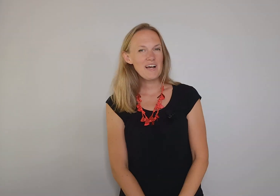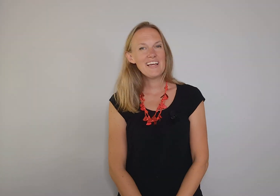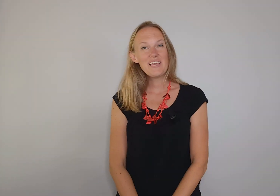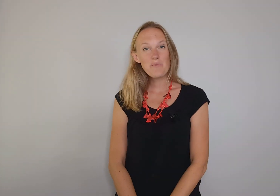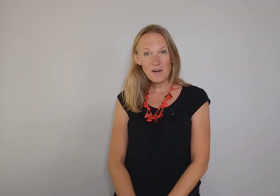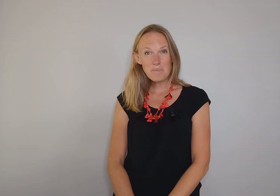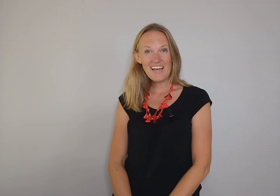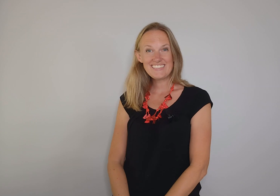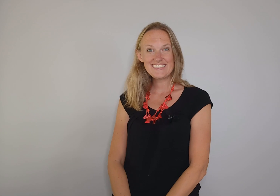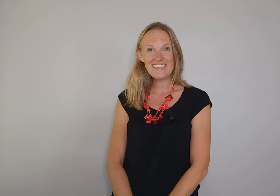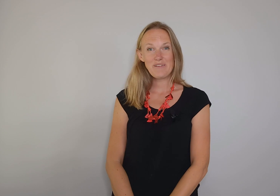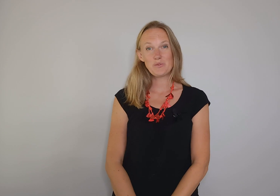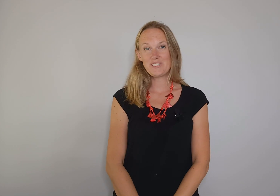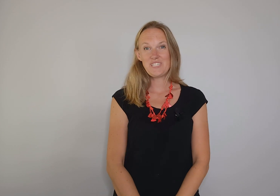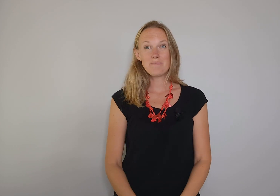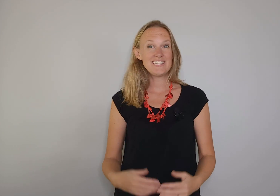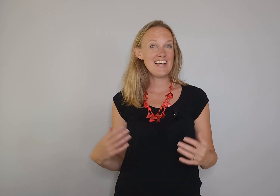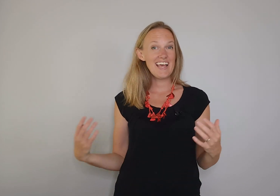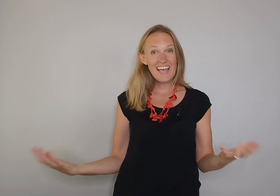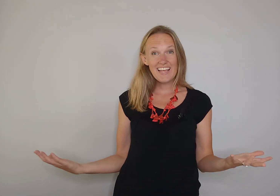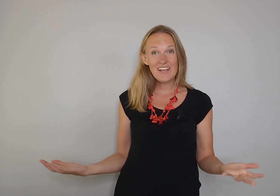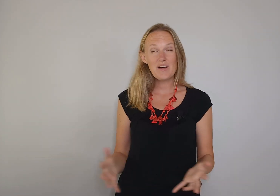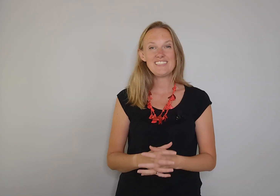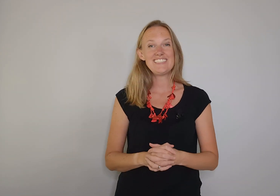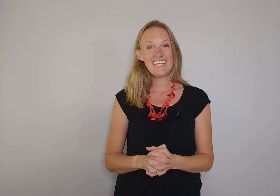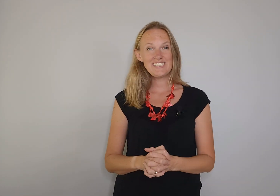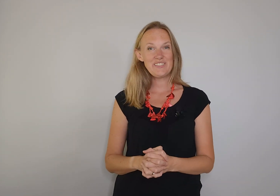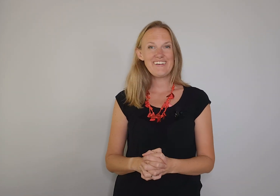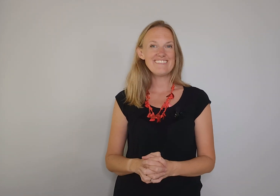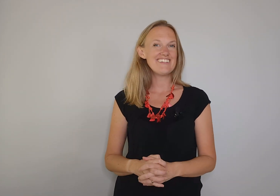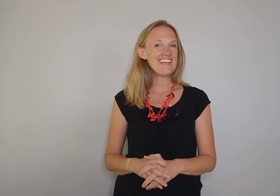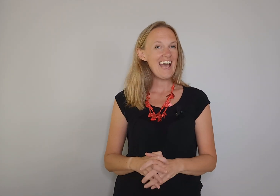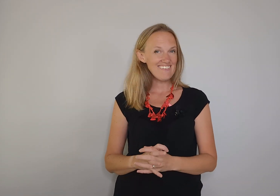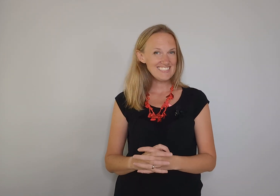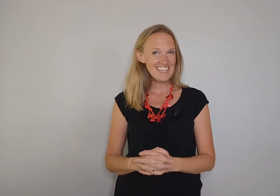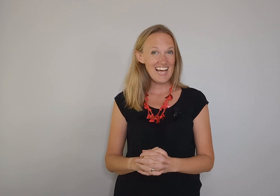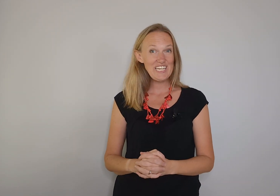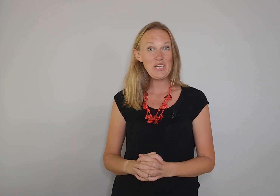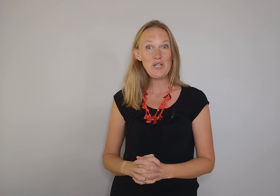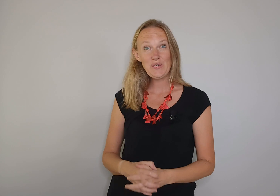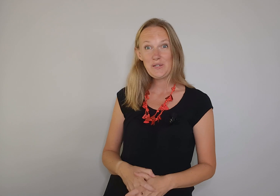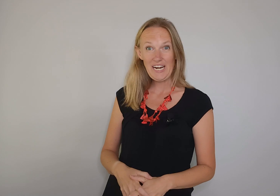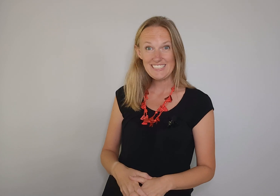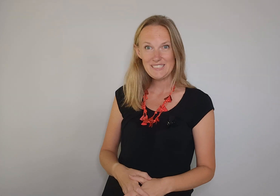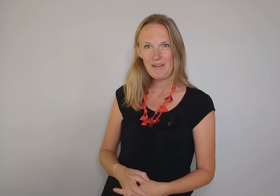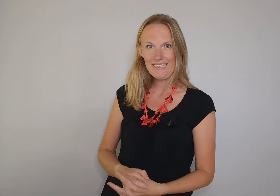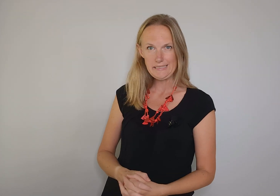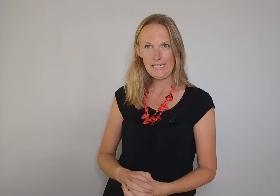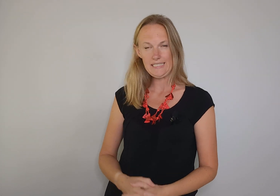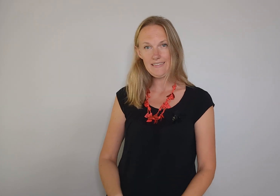everyone, and welcome back to Sign Language Worship. Today is day 2 of learning how to sign Good Grace by Hillsong